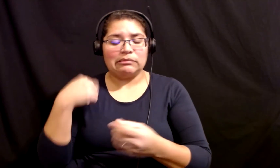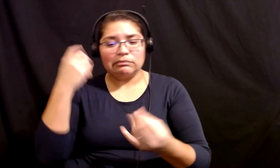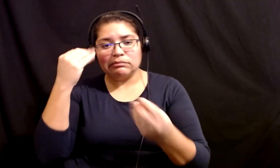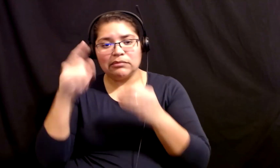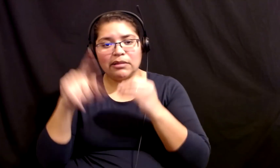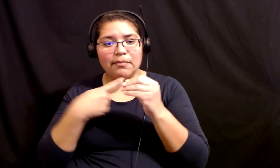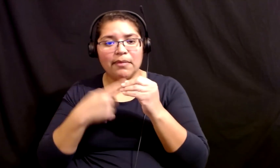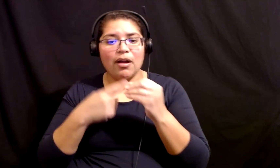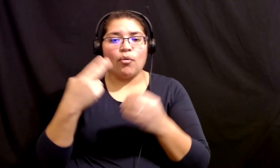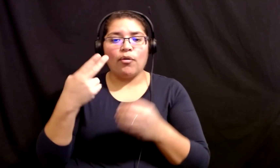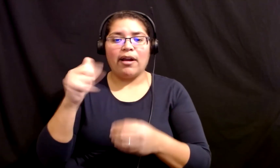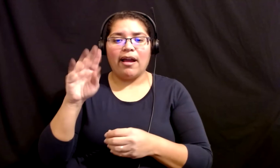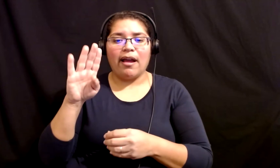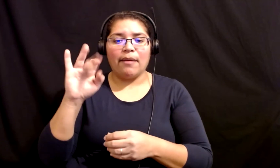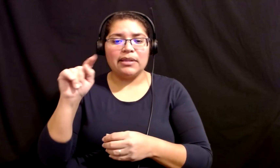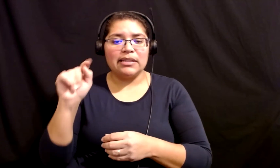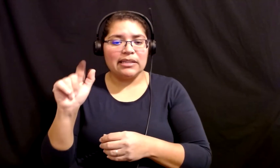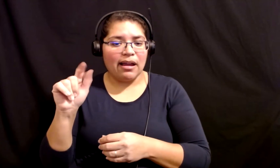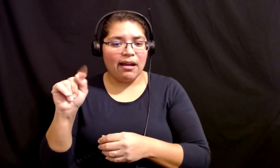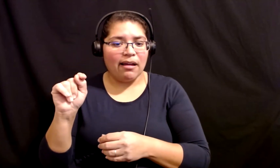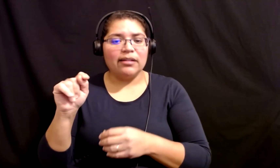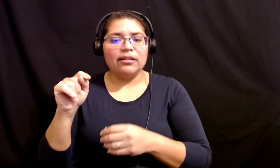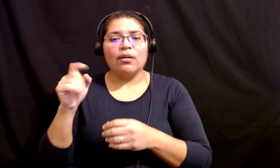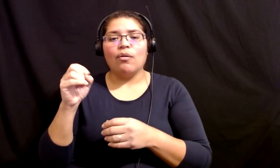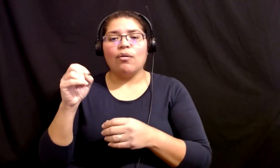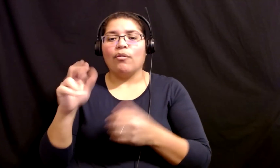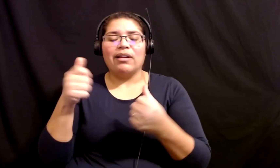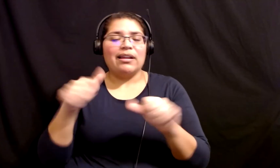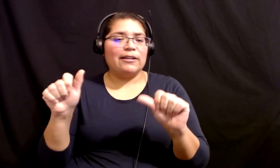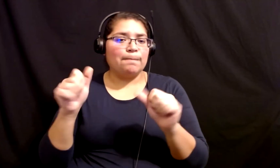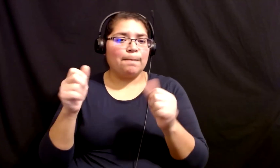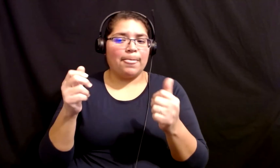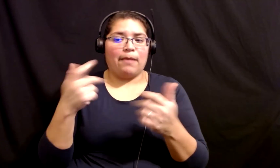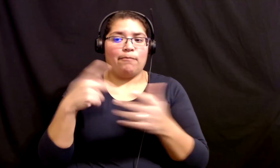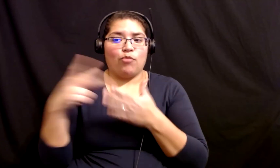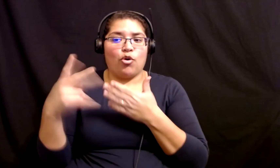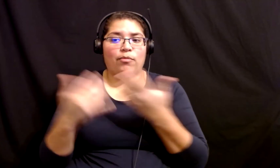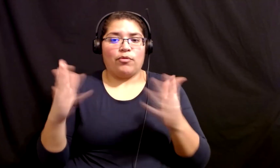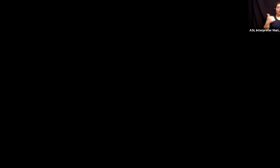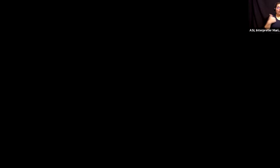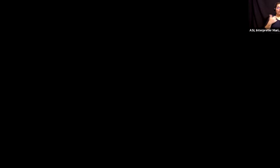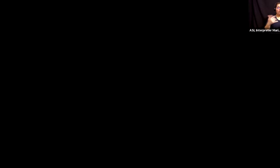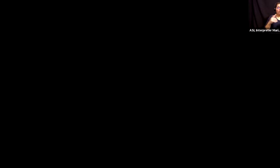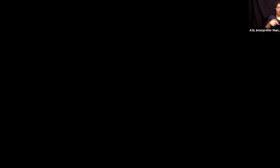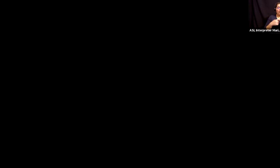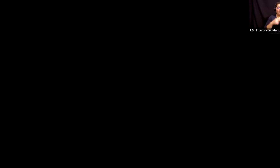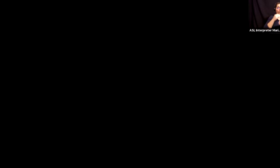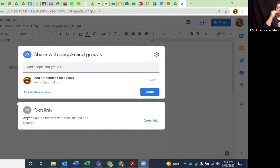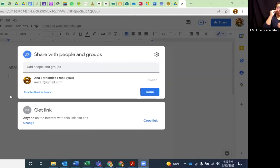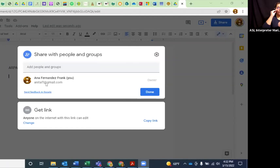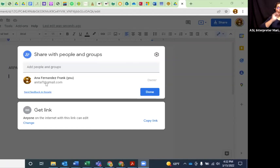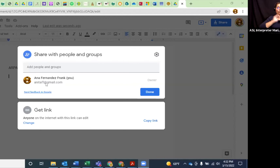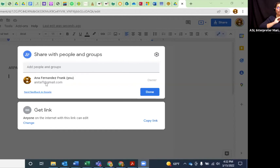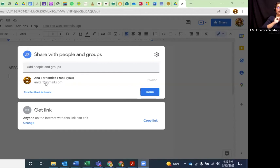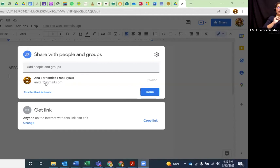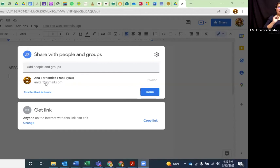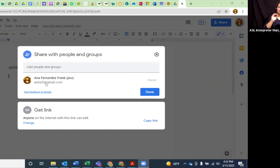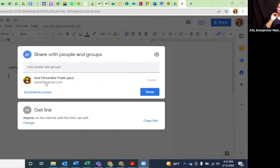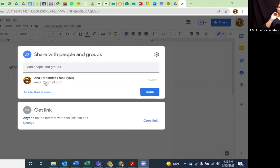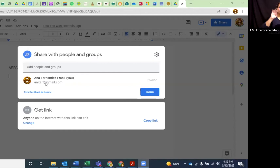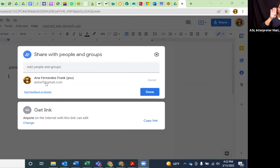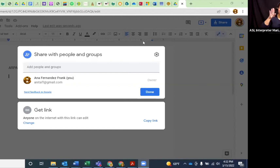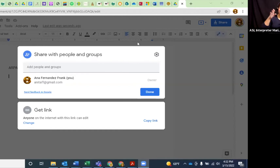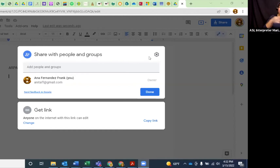Habitat, any other existing program that works on homeownership, investing in that.